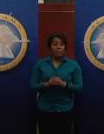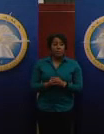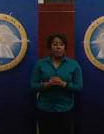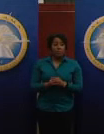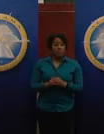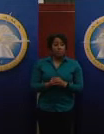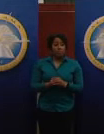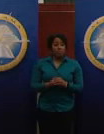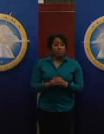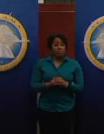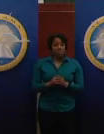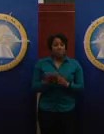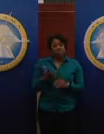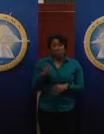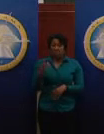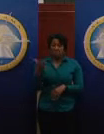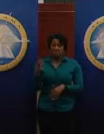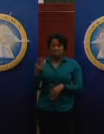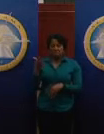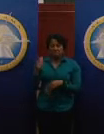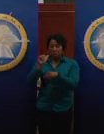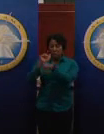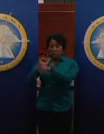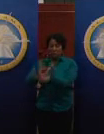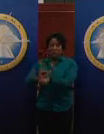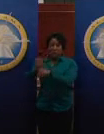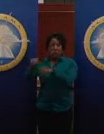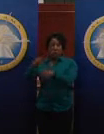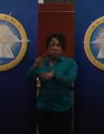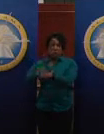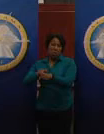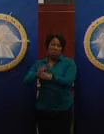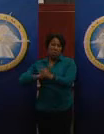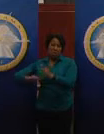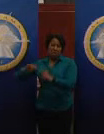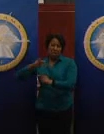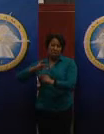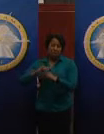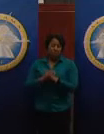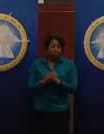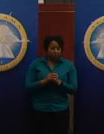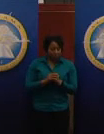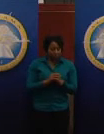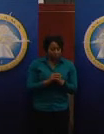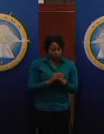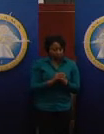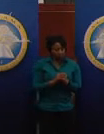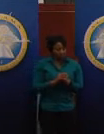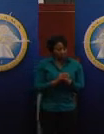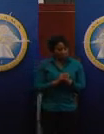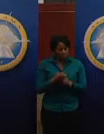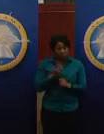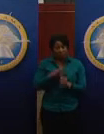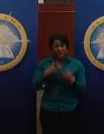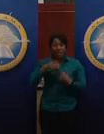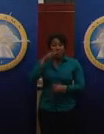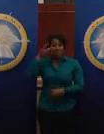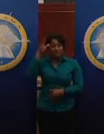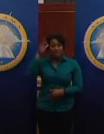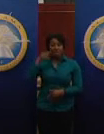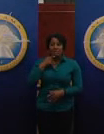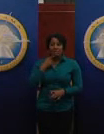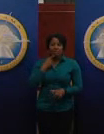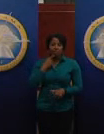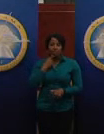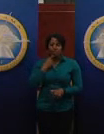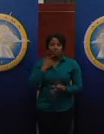be a fairly traditional, normal-looking circumstance. And then, as I mentioned before, we have parents who've said they want their